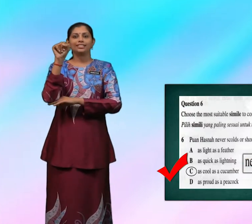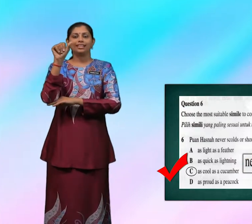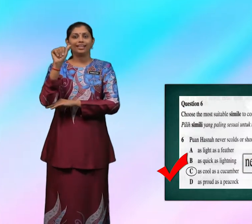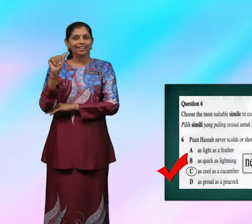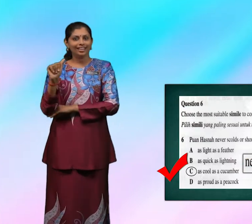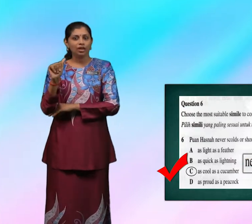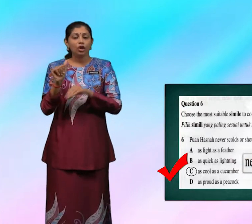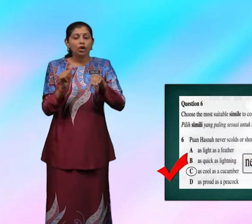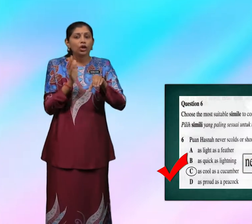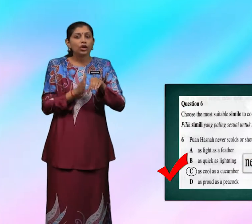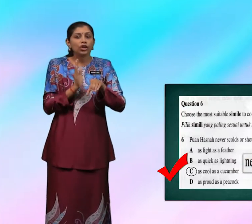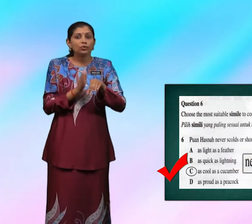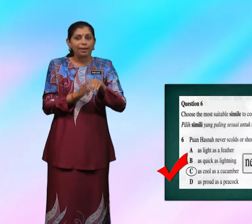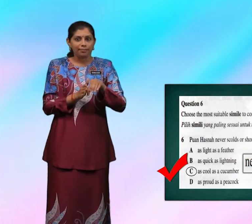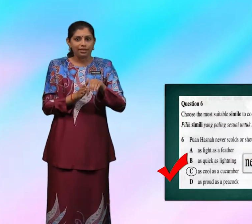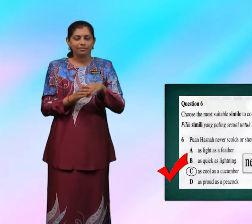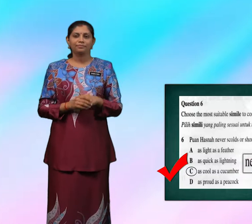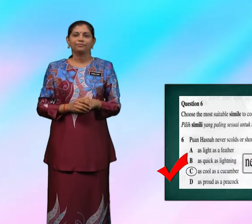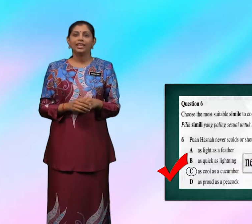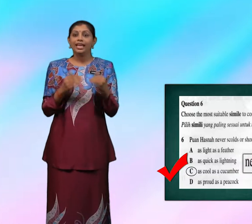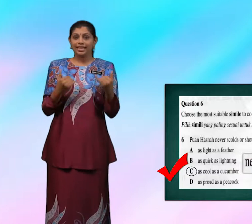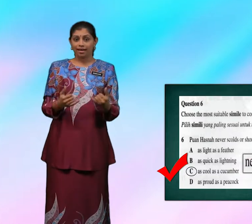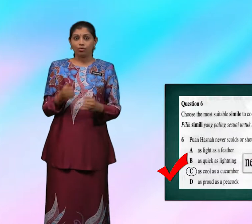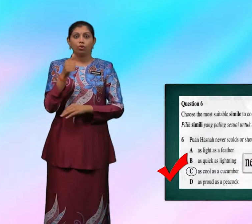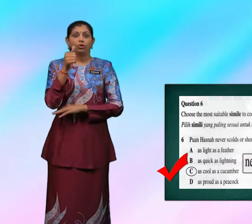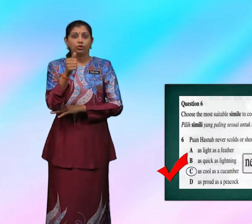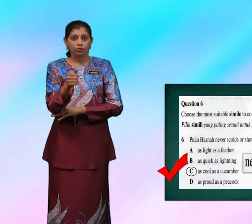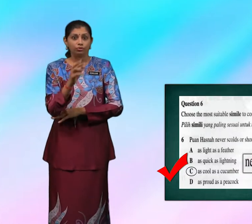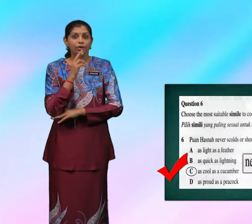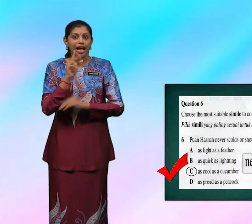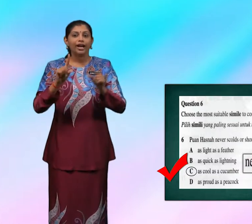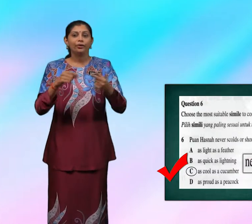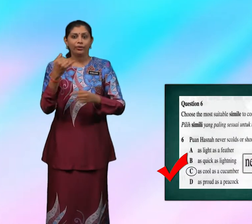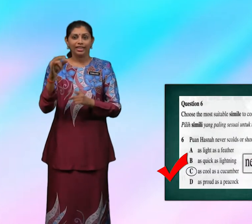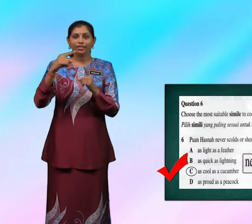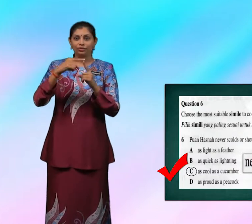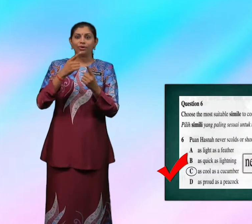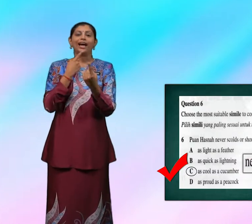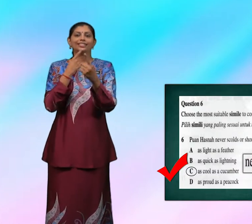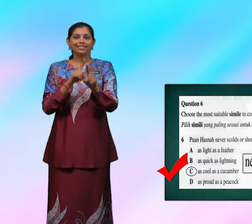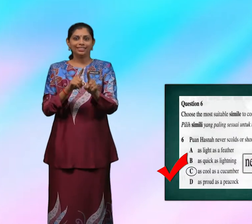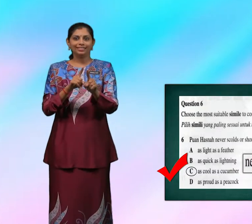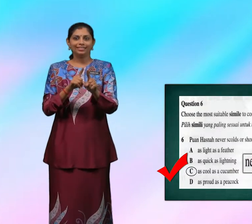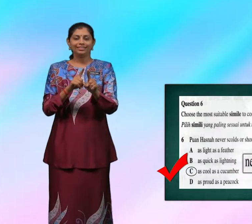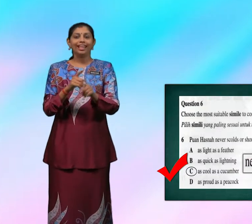a cucumber. Now, you are going to answer